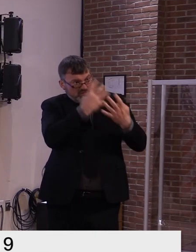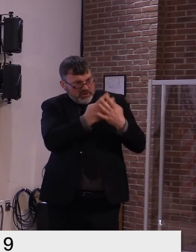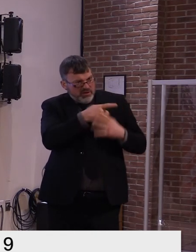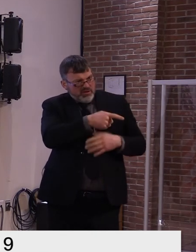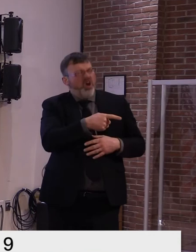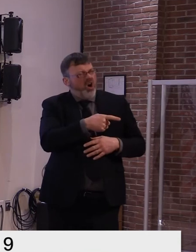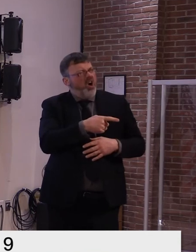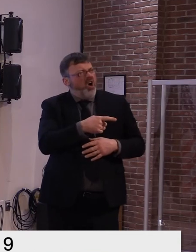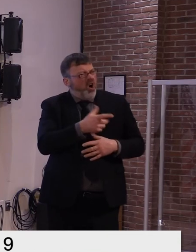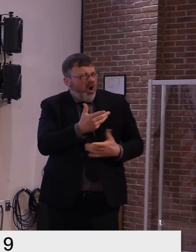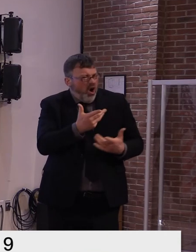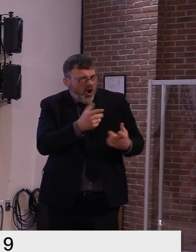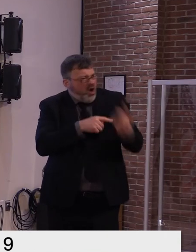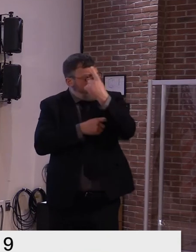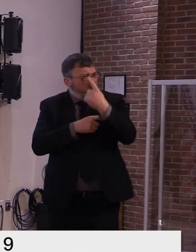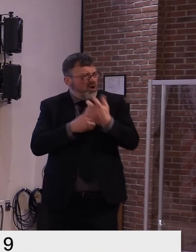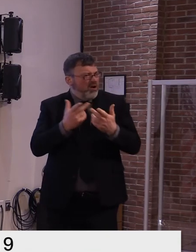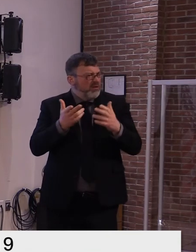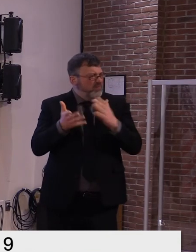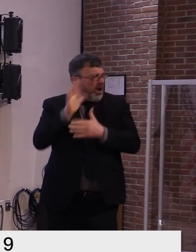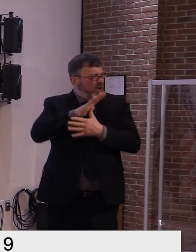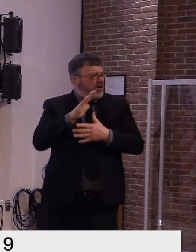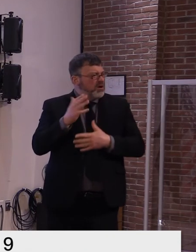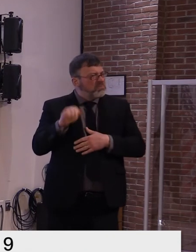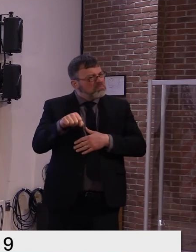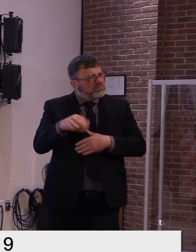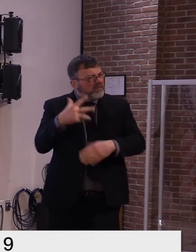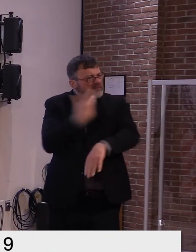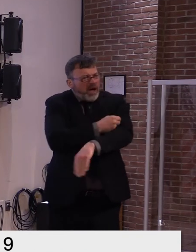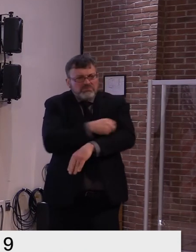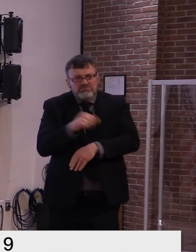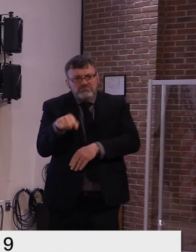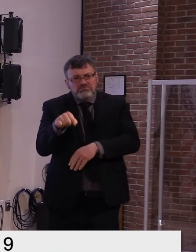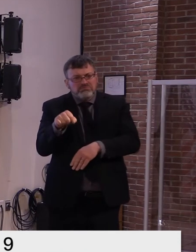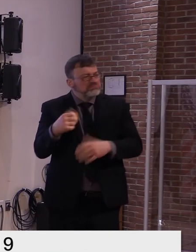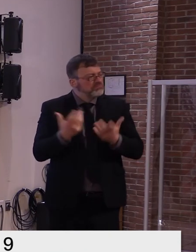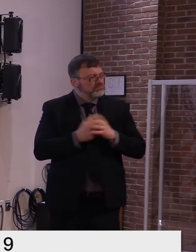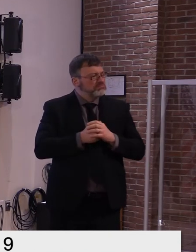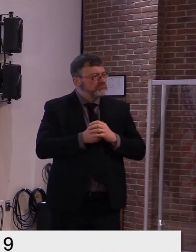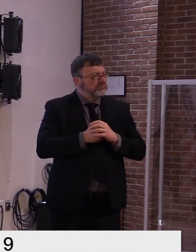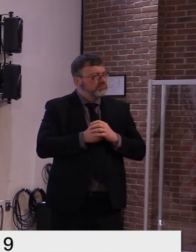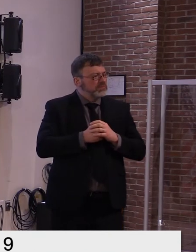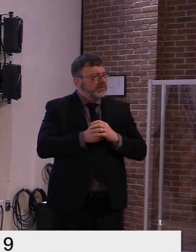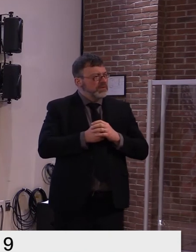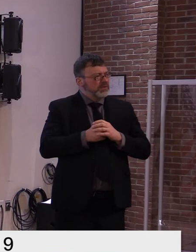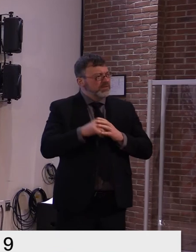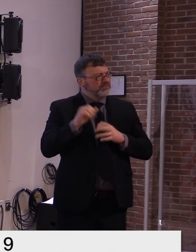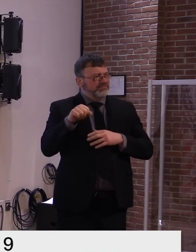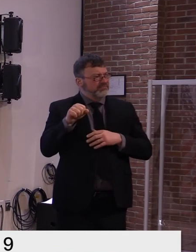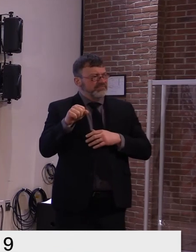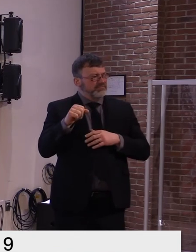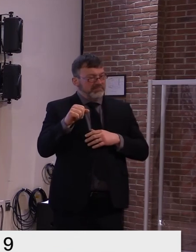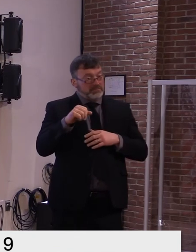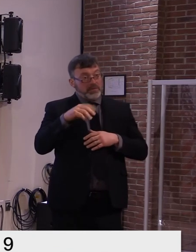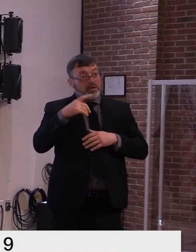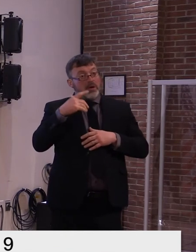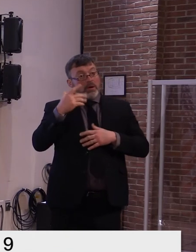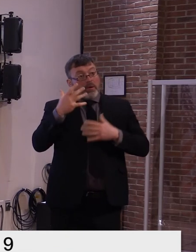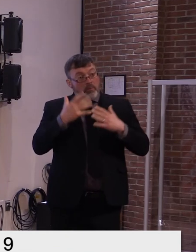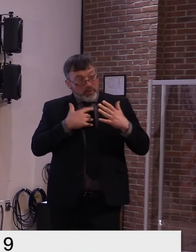in vaccinating those who are likely to die from this virus. And that's